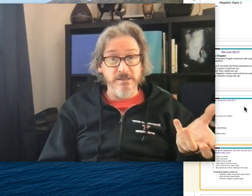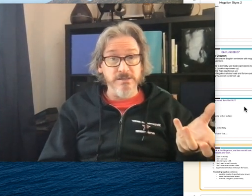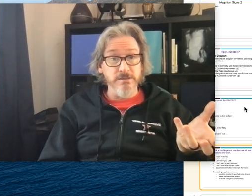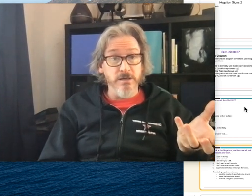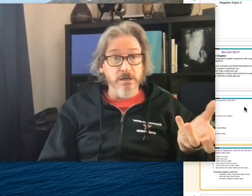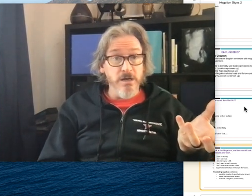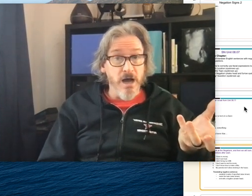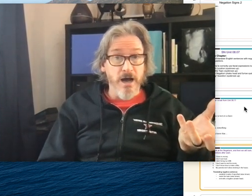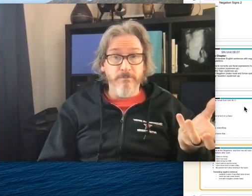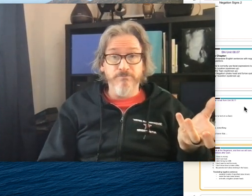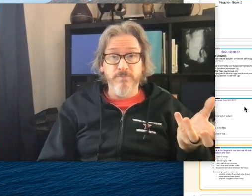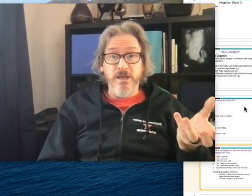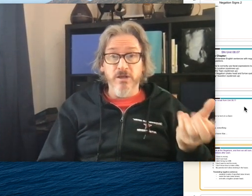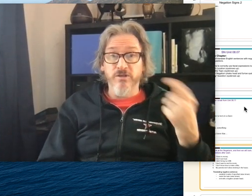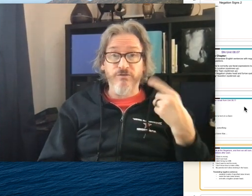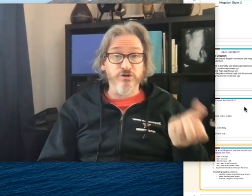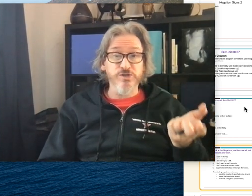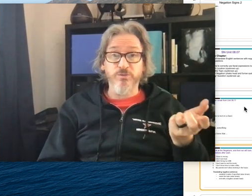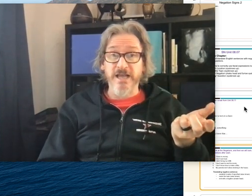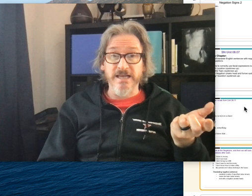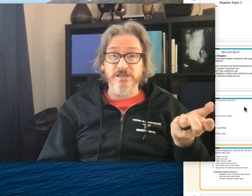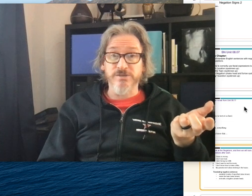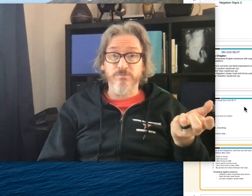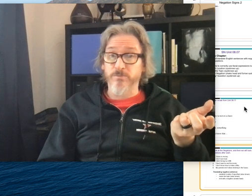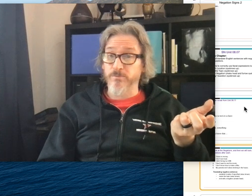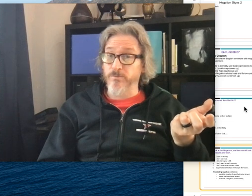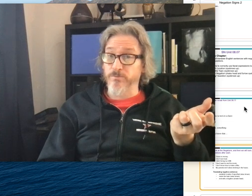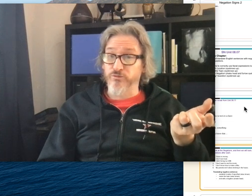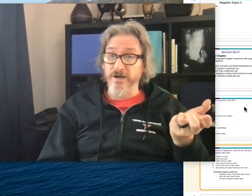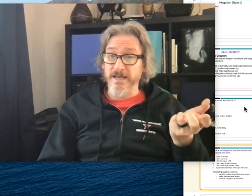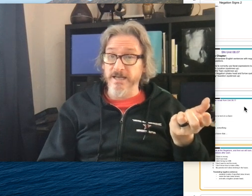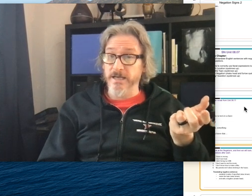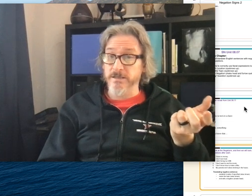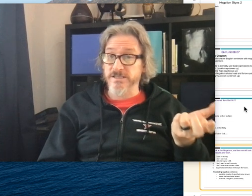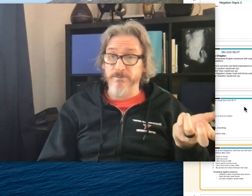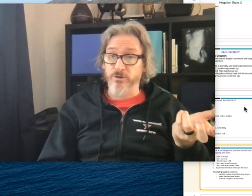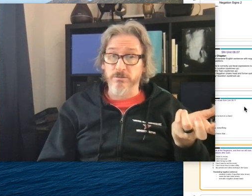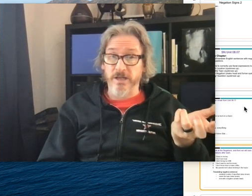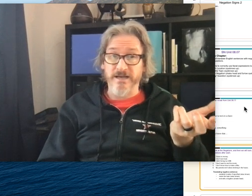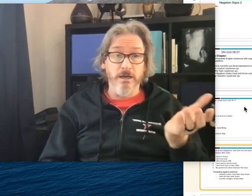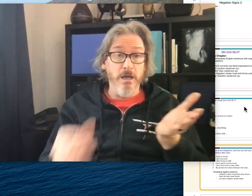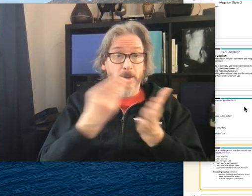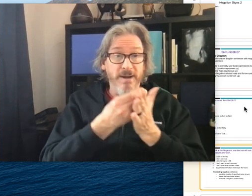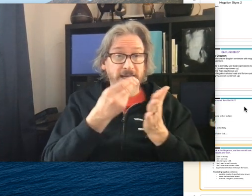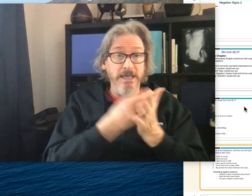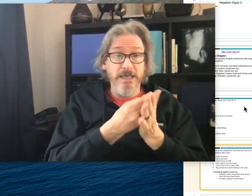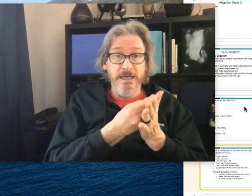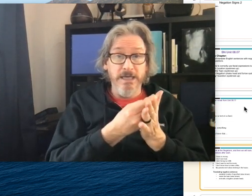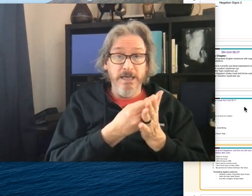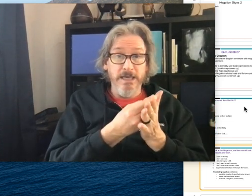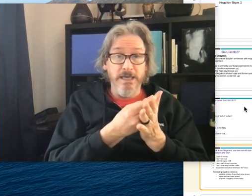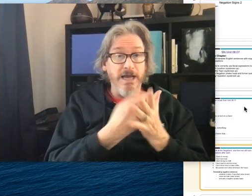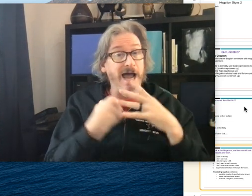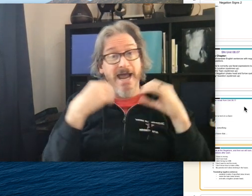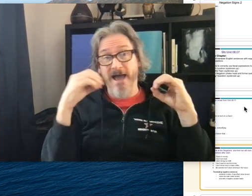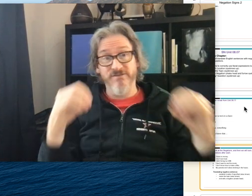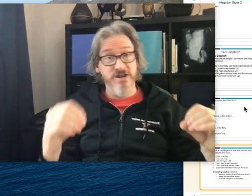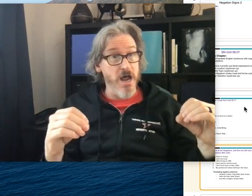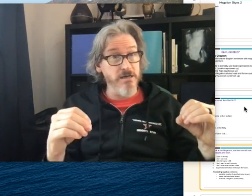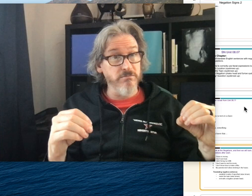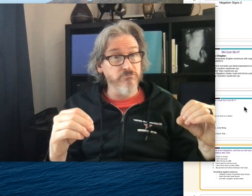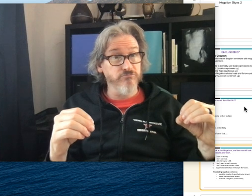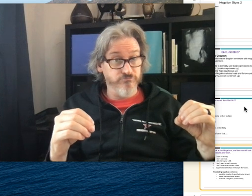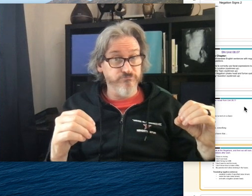frame these. The first one is pretty simple, like money. I